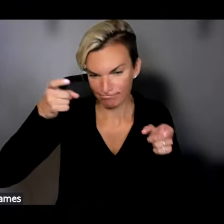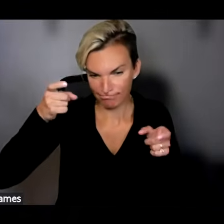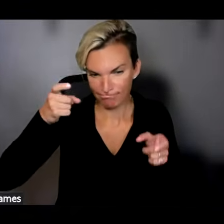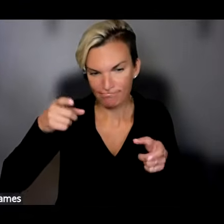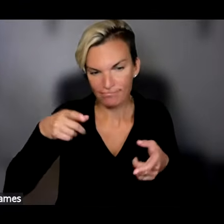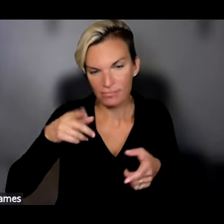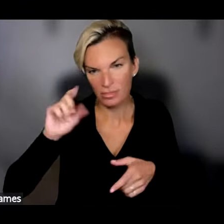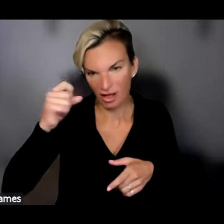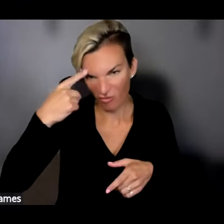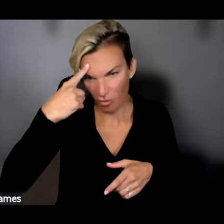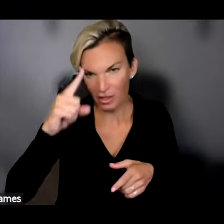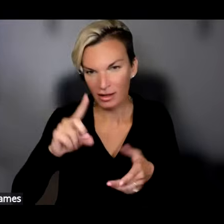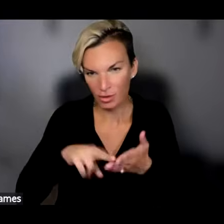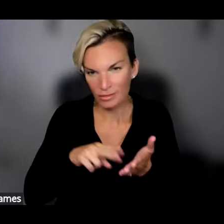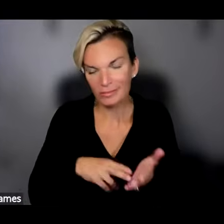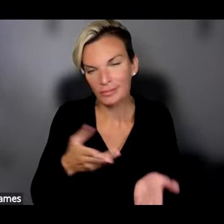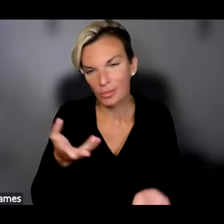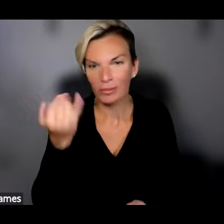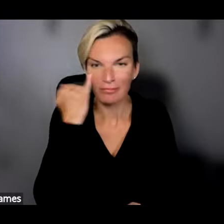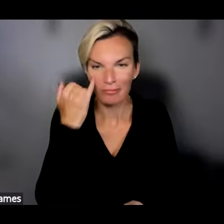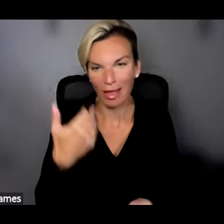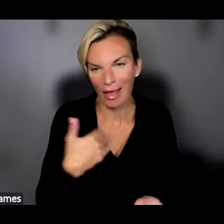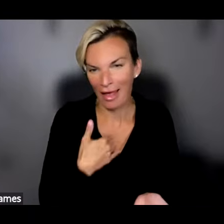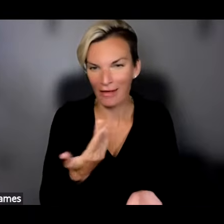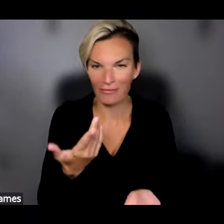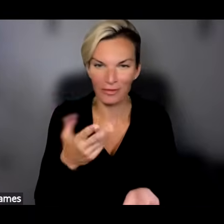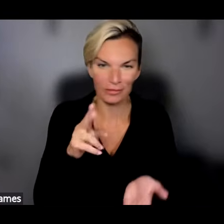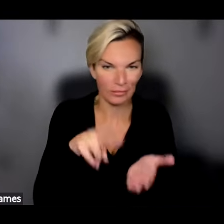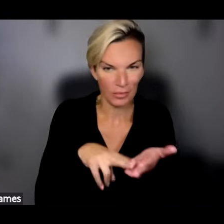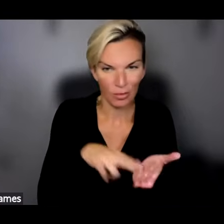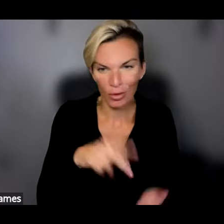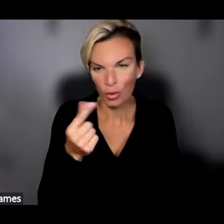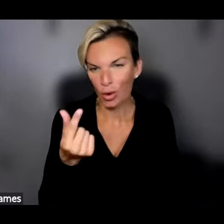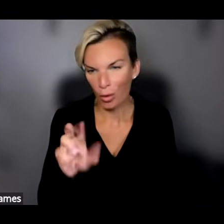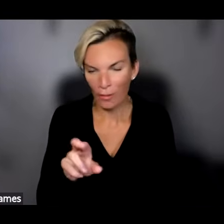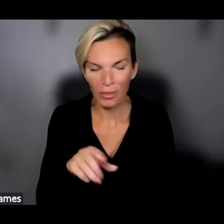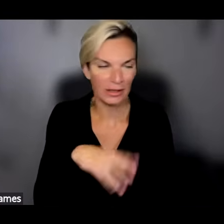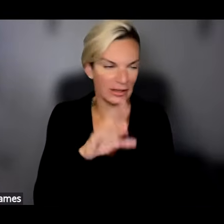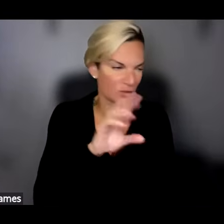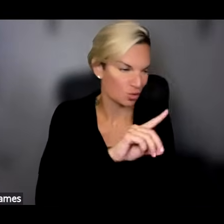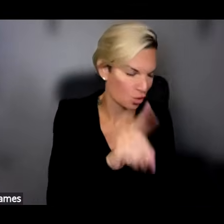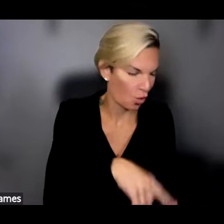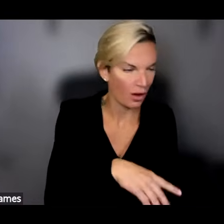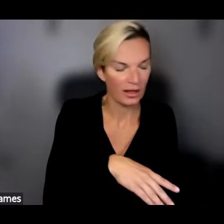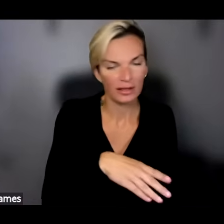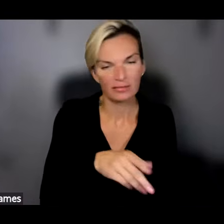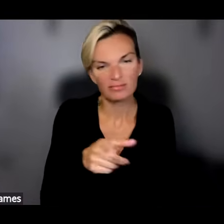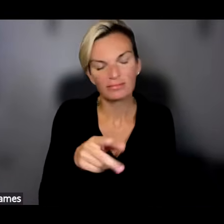if you had like a big contract with Detroit or Grand Rapids or something, you would still be covered by this.